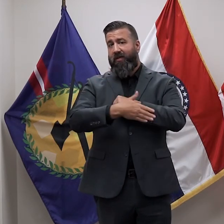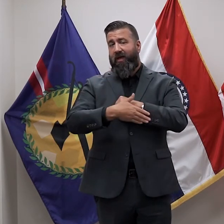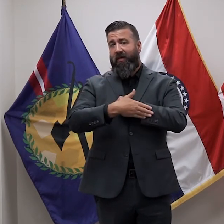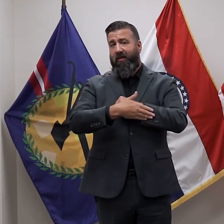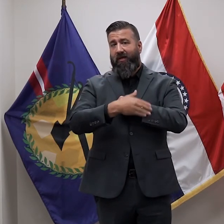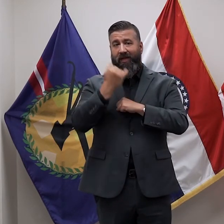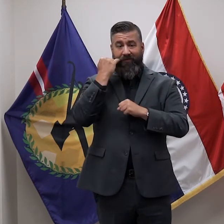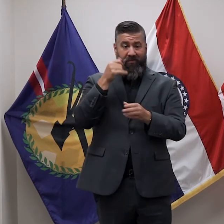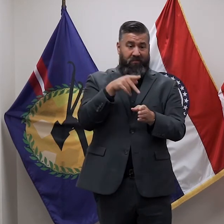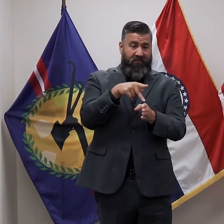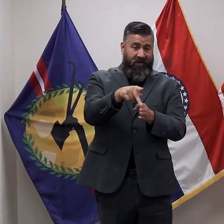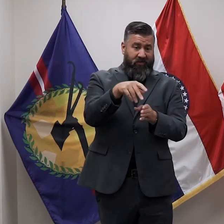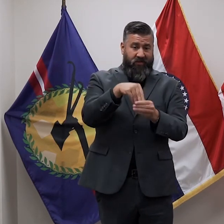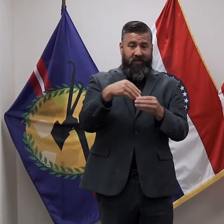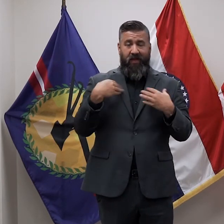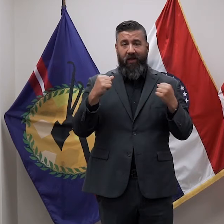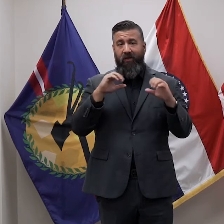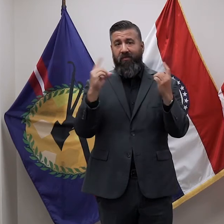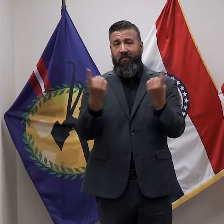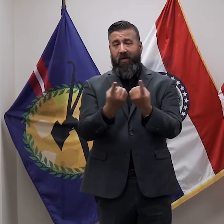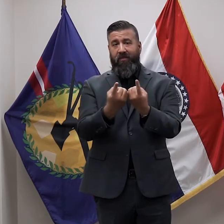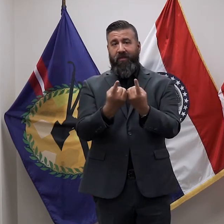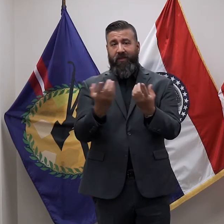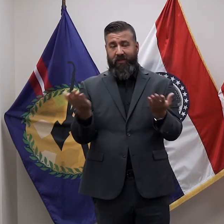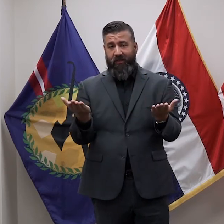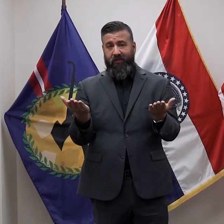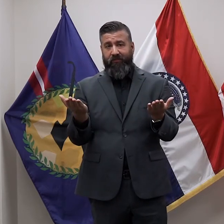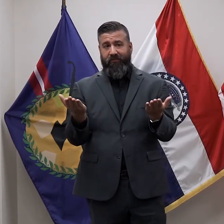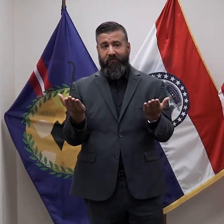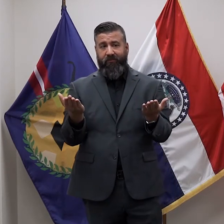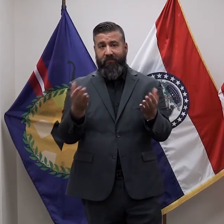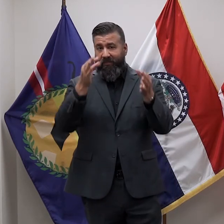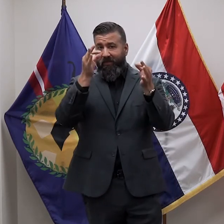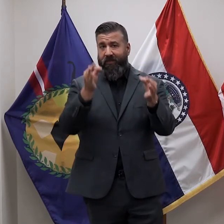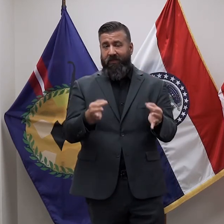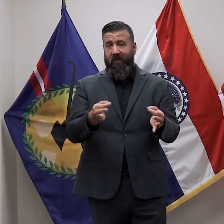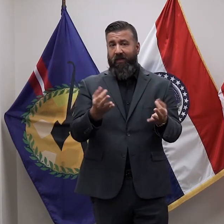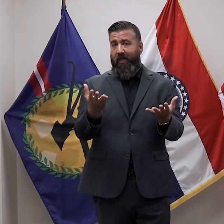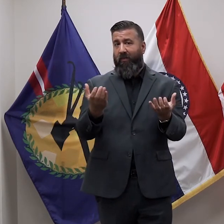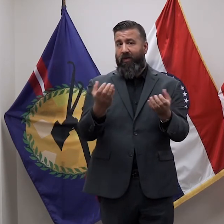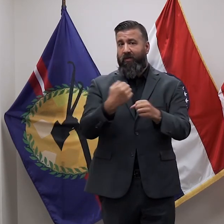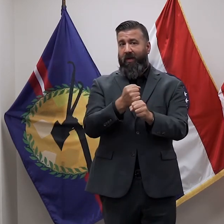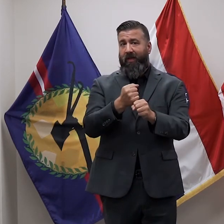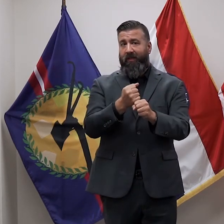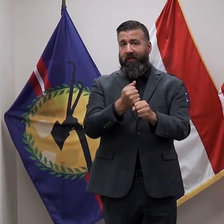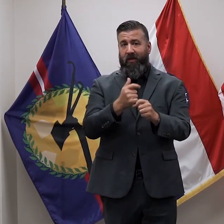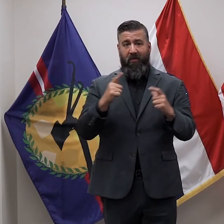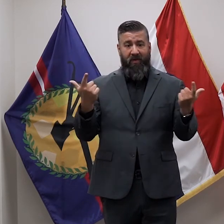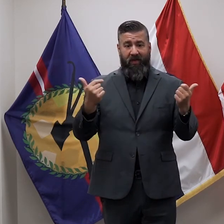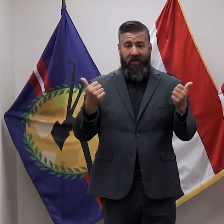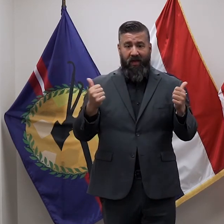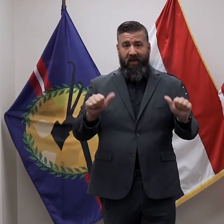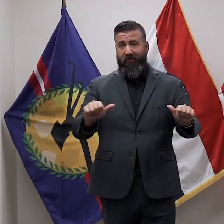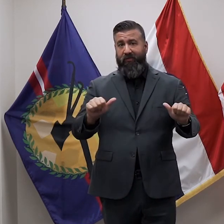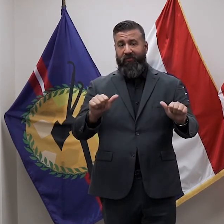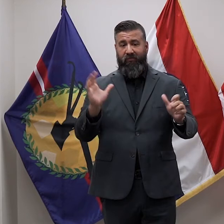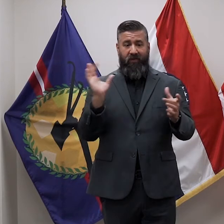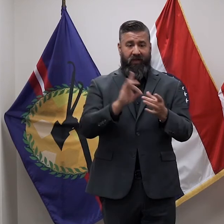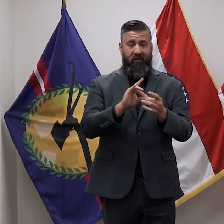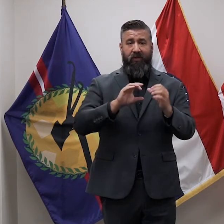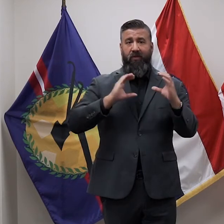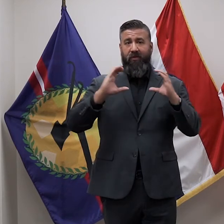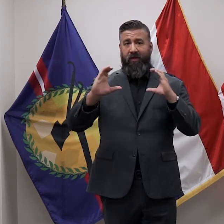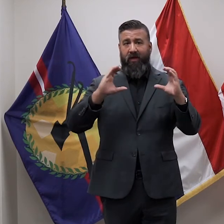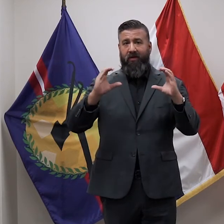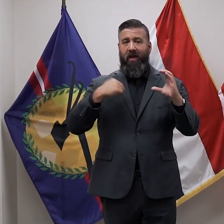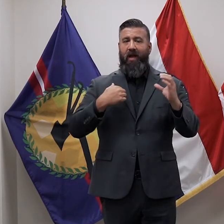if the professionals in the health department and otherwise in St. Louis County have decided that they want to make an extraordinary effort around communications, then